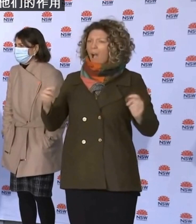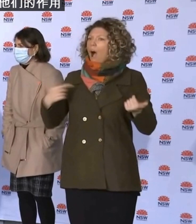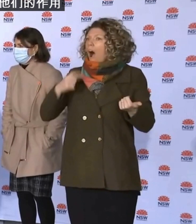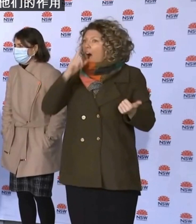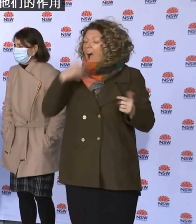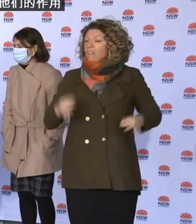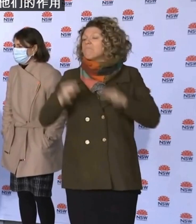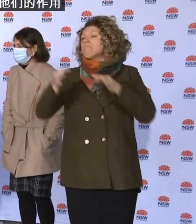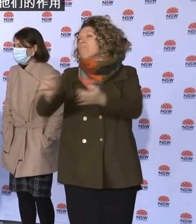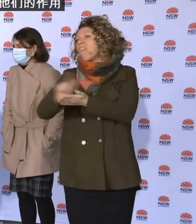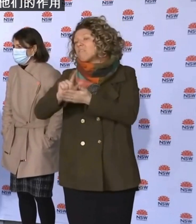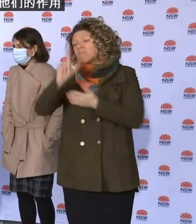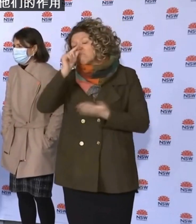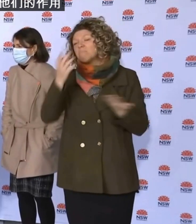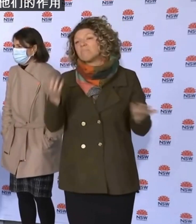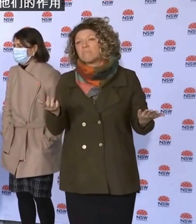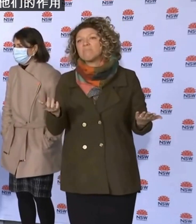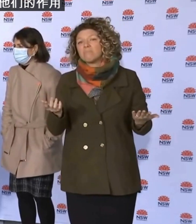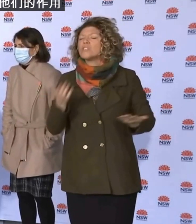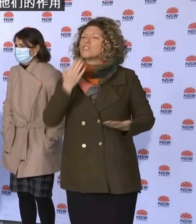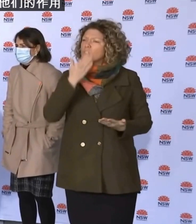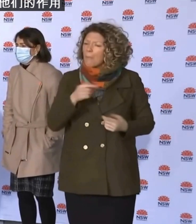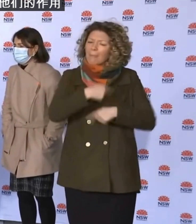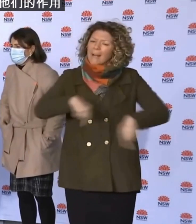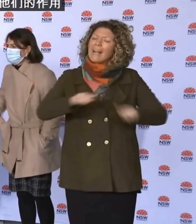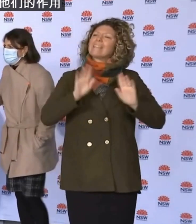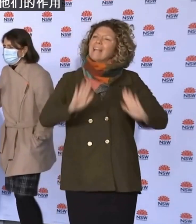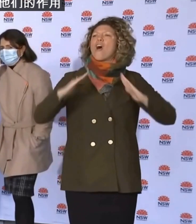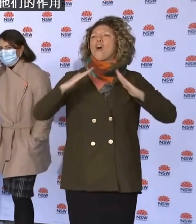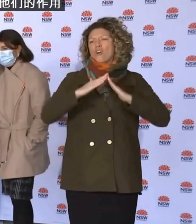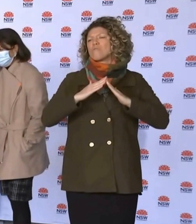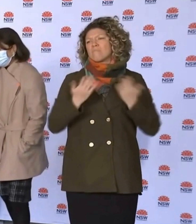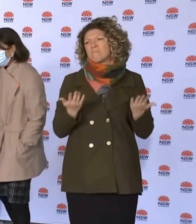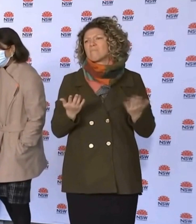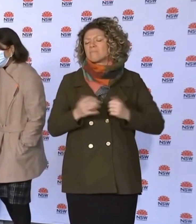house, and we are expecting workplaces to play their part. Regional